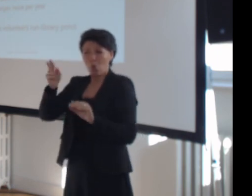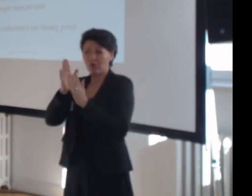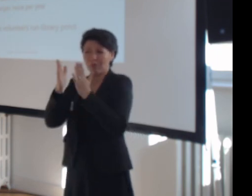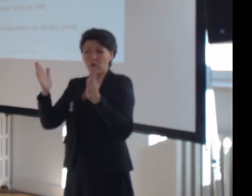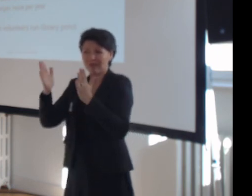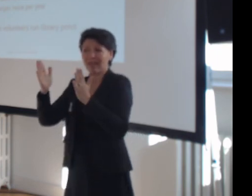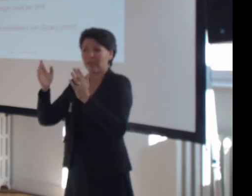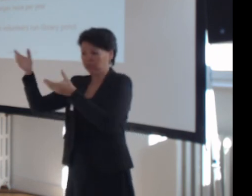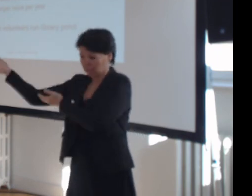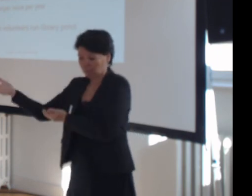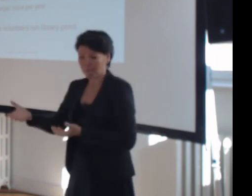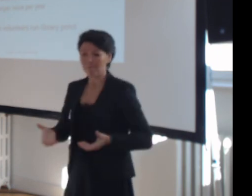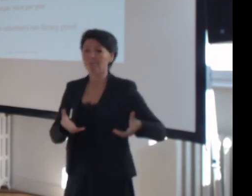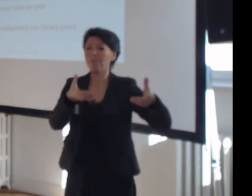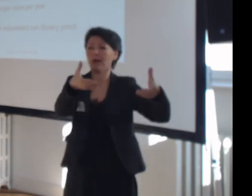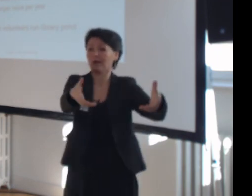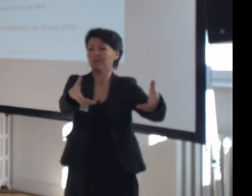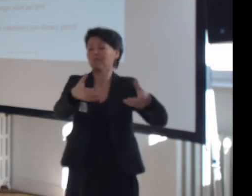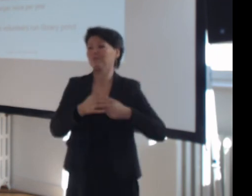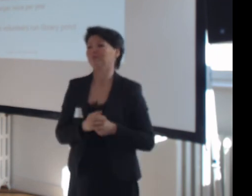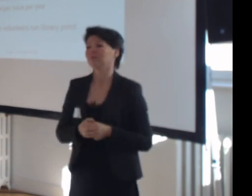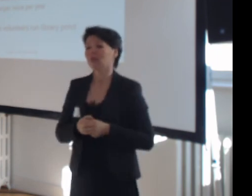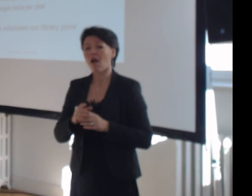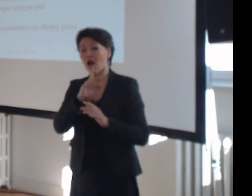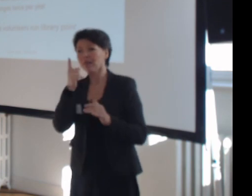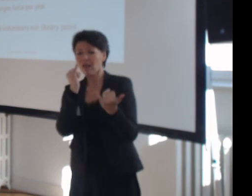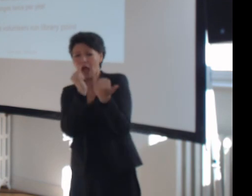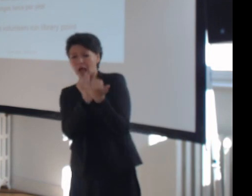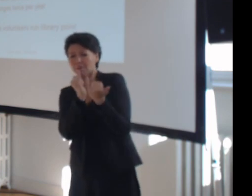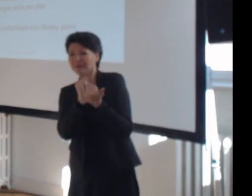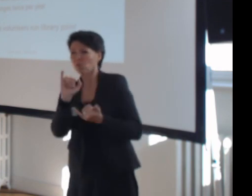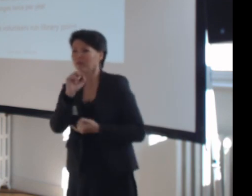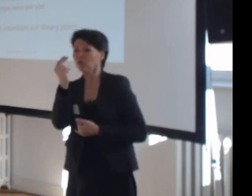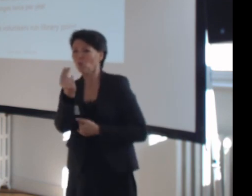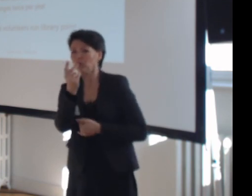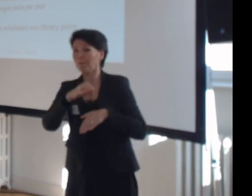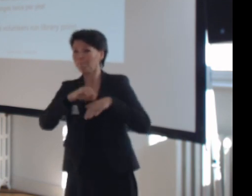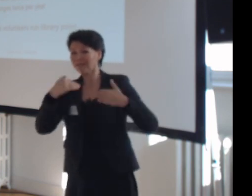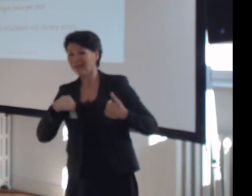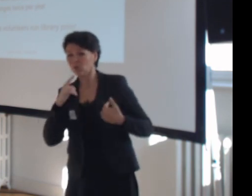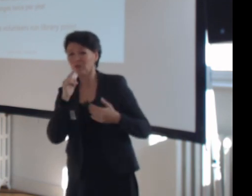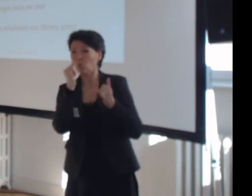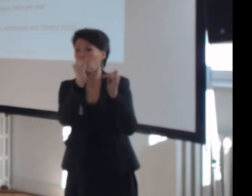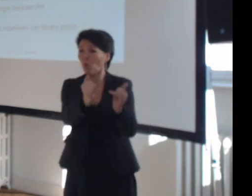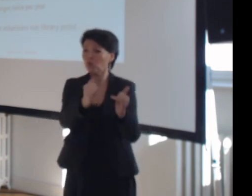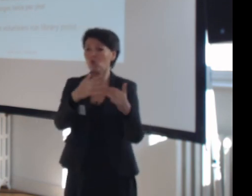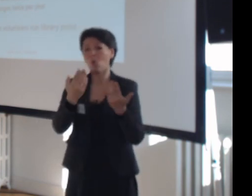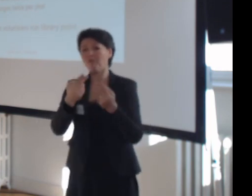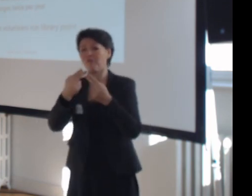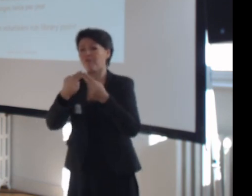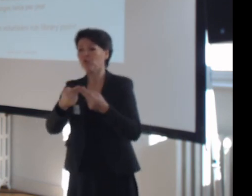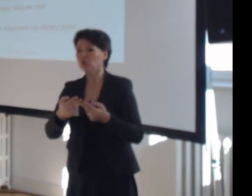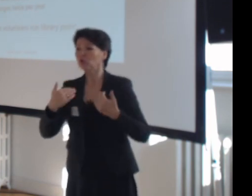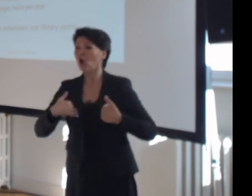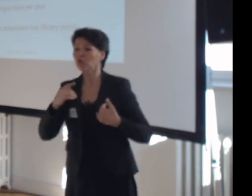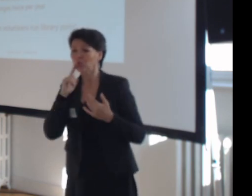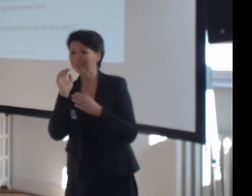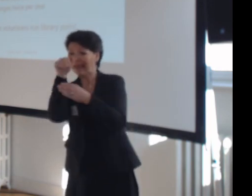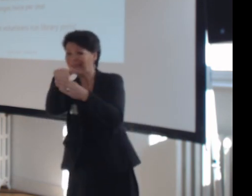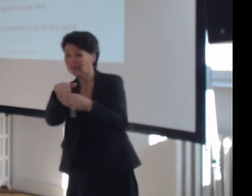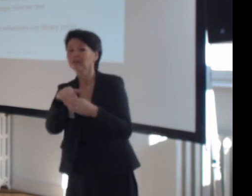we tailor this collection to the needs and interests of the patients or residents. A collection is